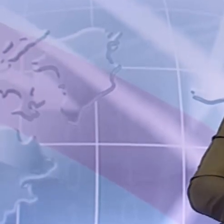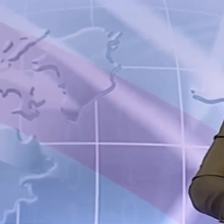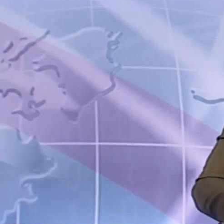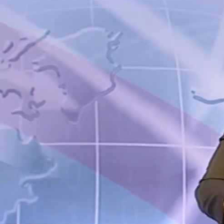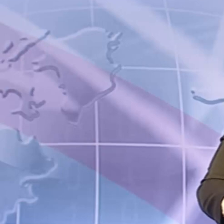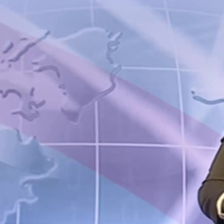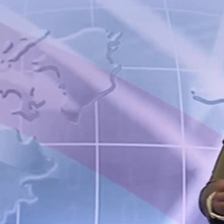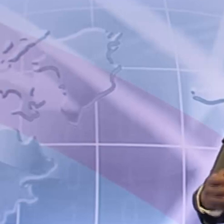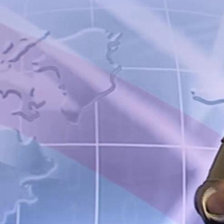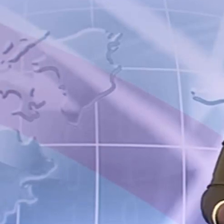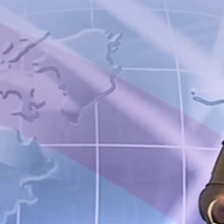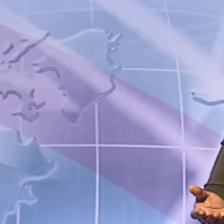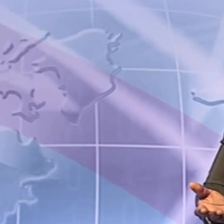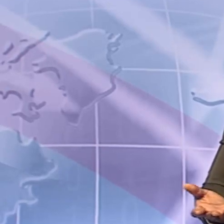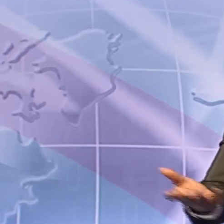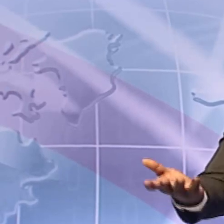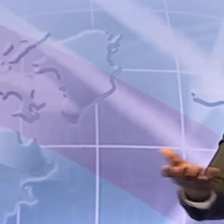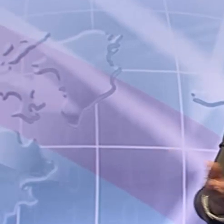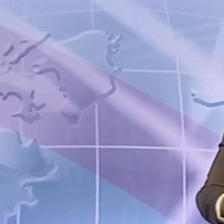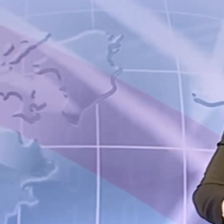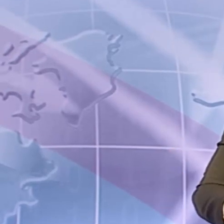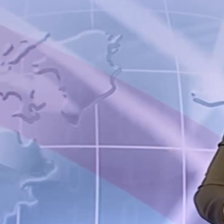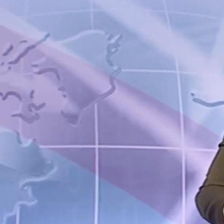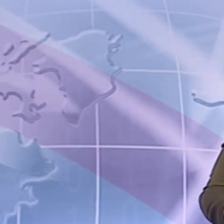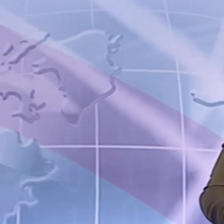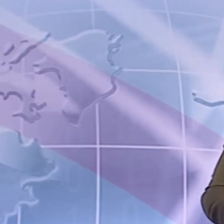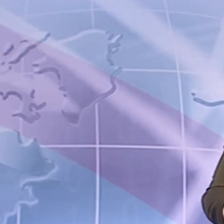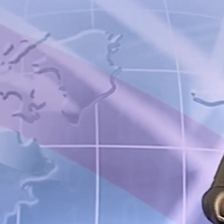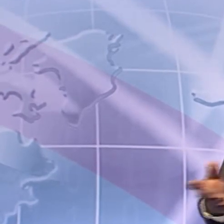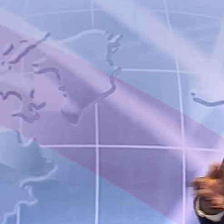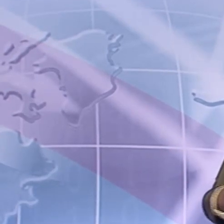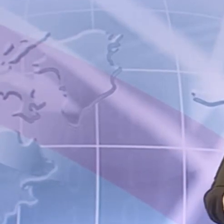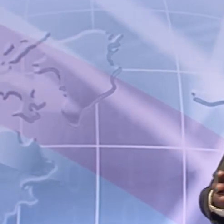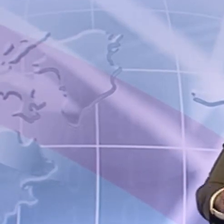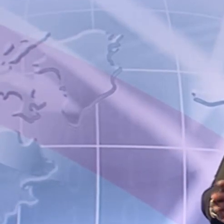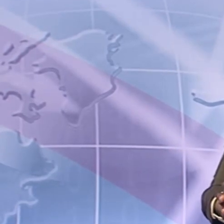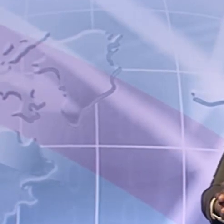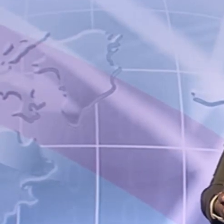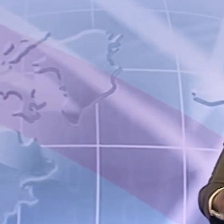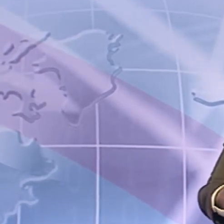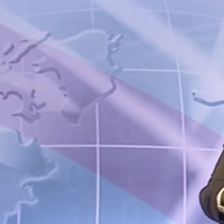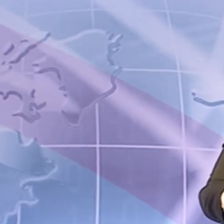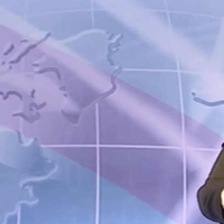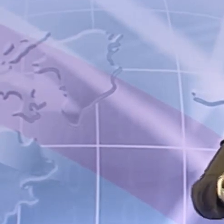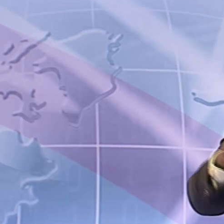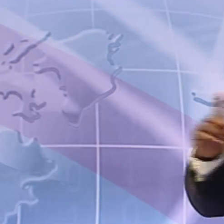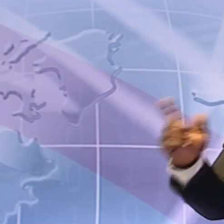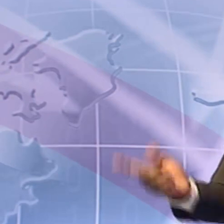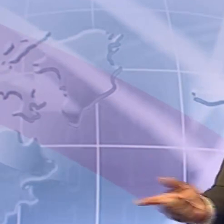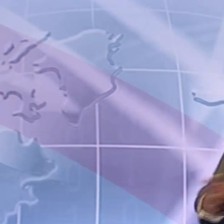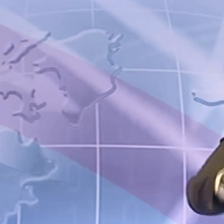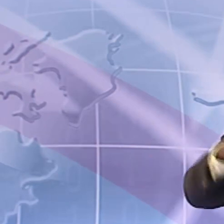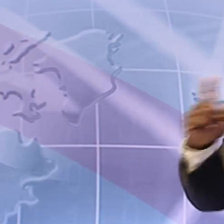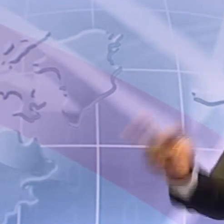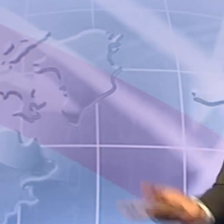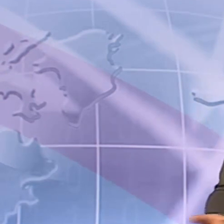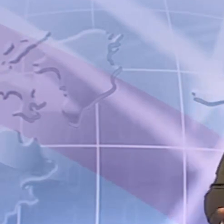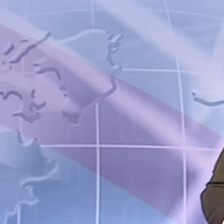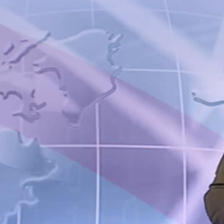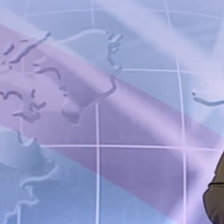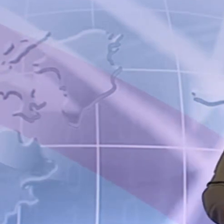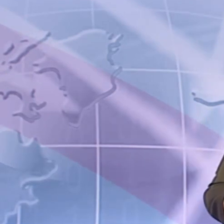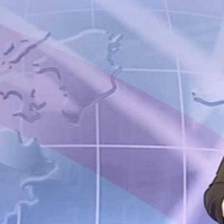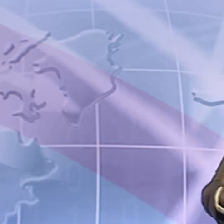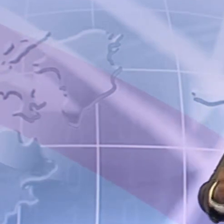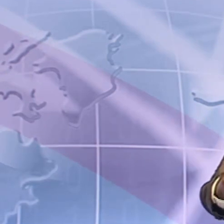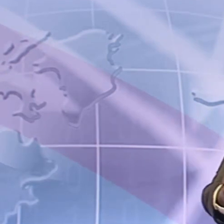shoemakers? What about those who are sleeping under the bridges, for example, the track pushers and all of that? We need to have a holistic plan to cover all of